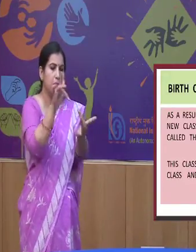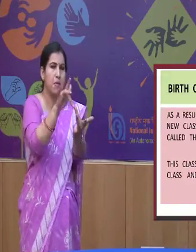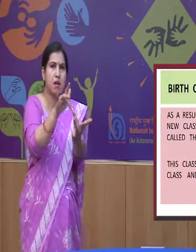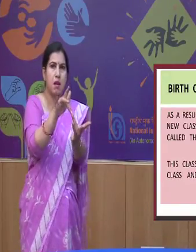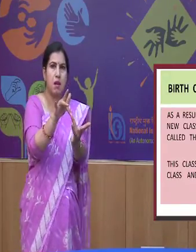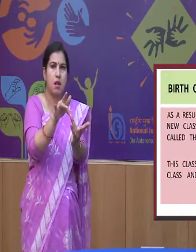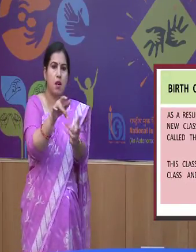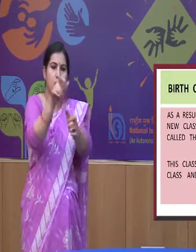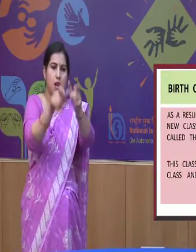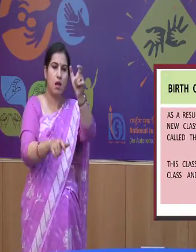class.